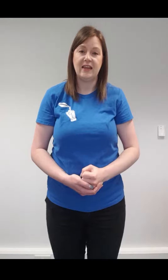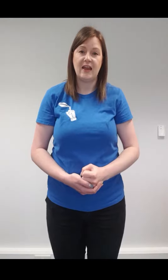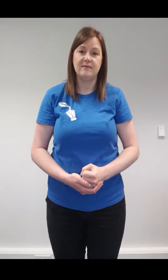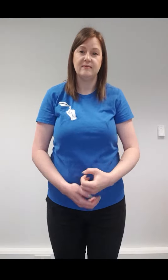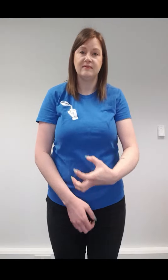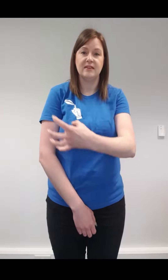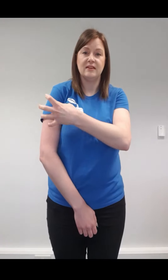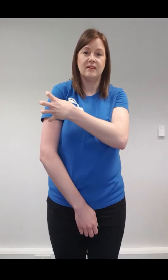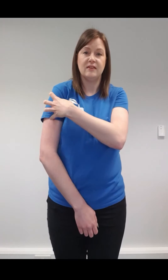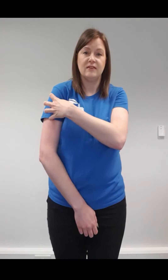Again,